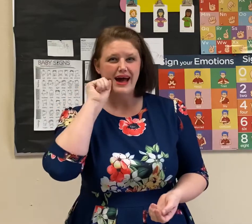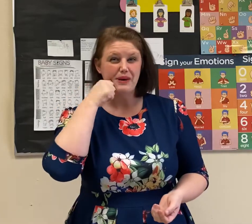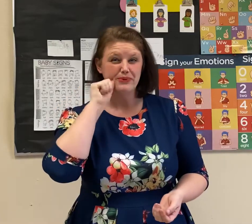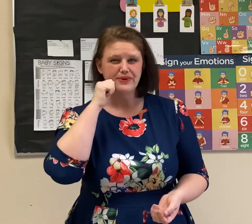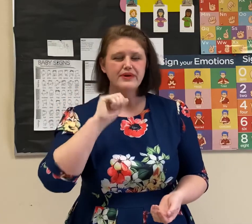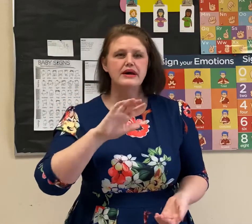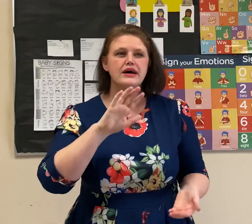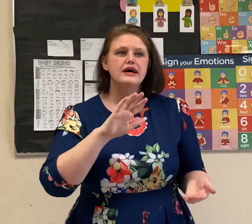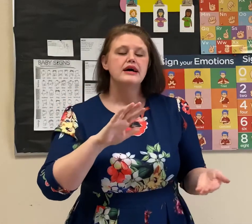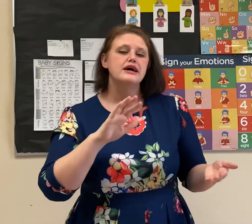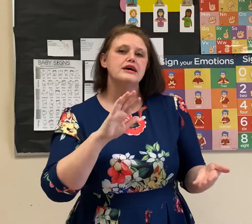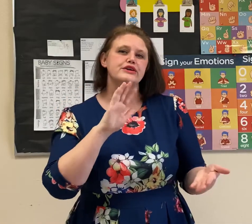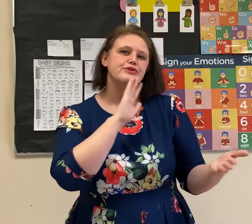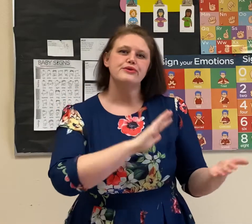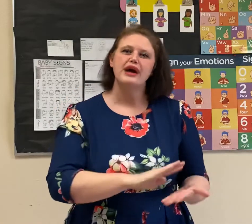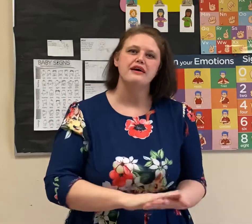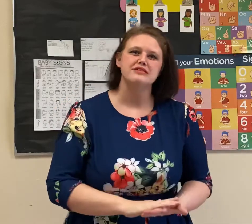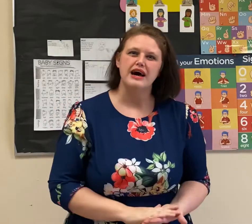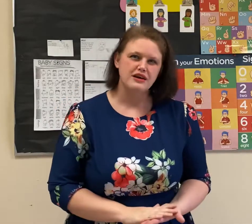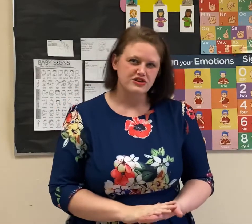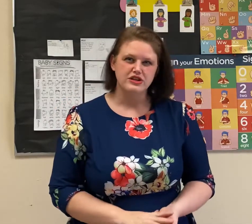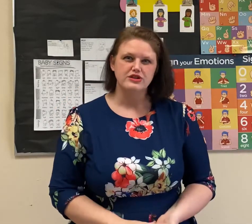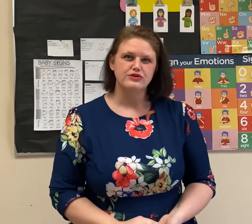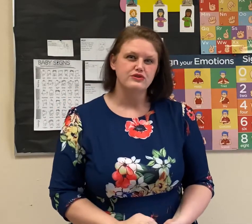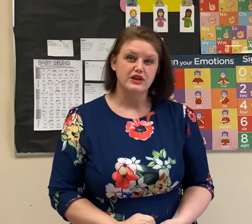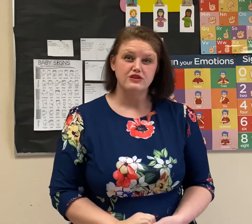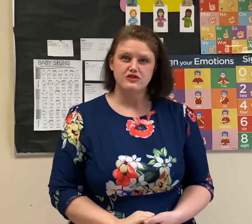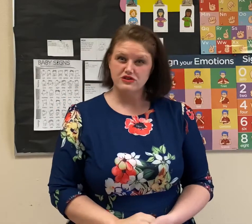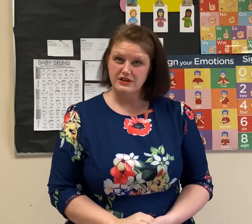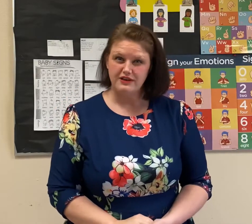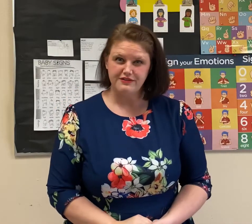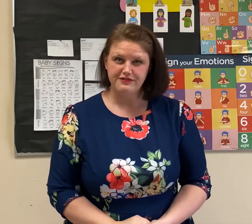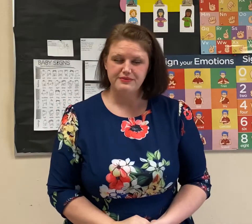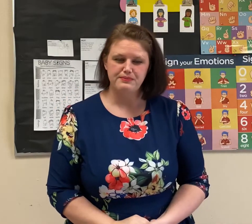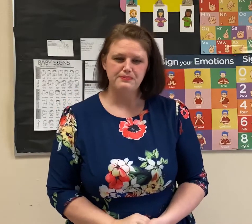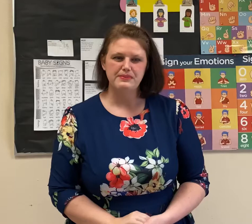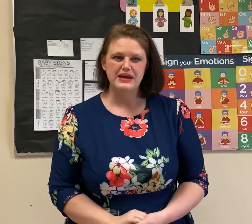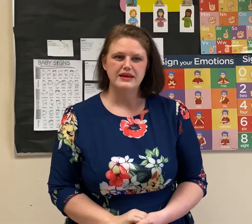apple. You don't have to actually learn those letters yourself because